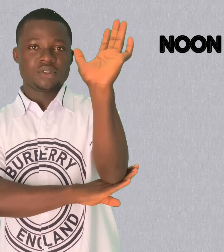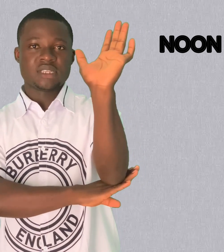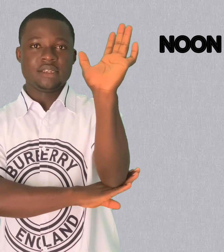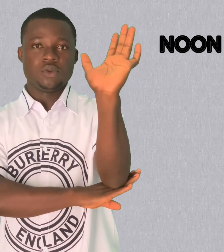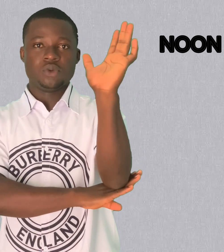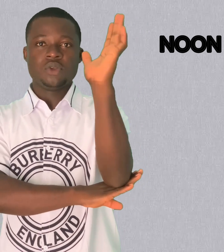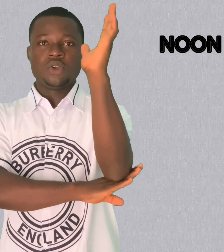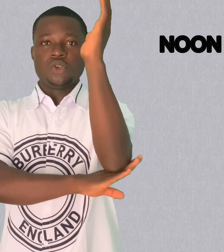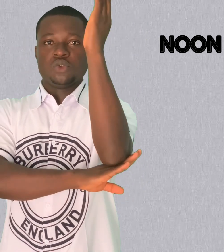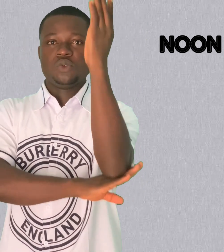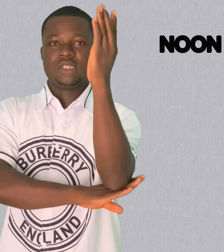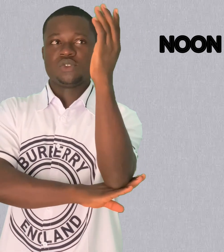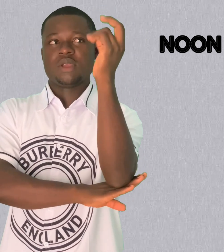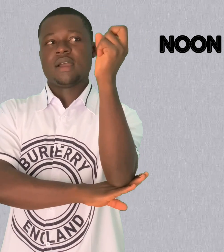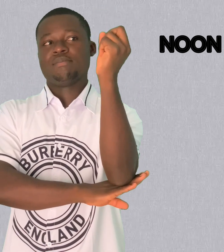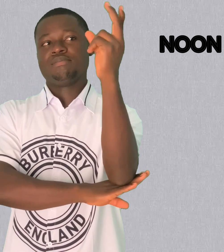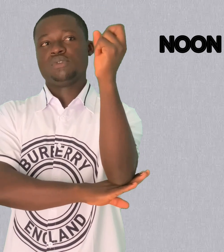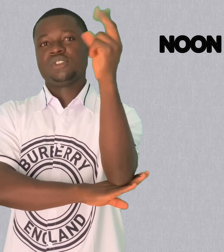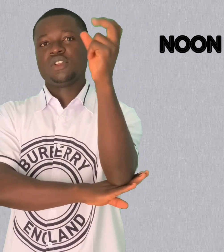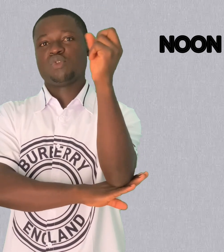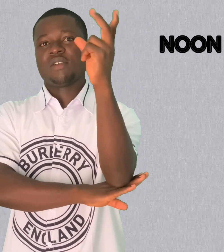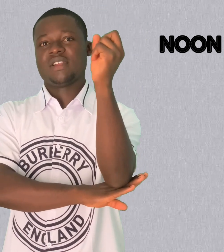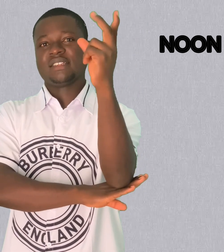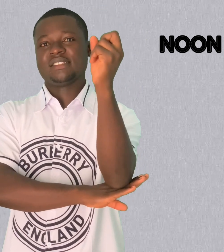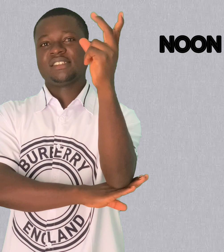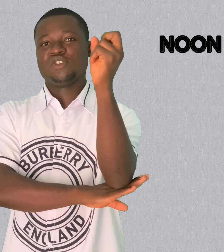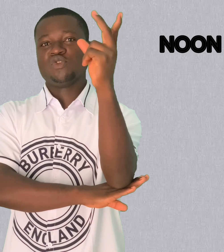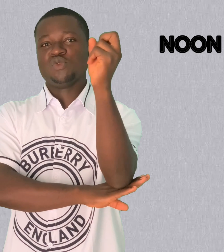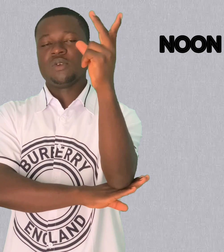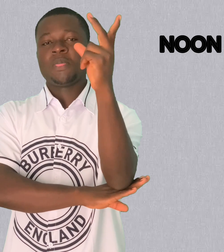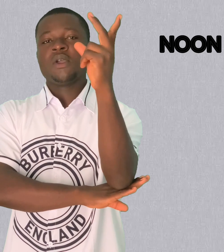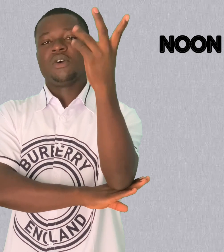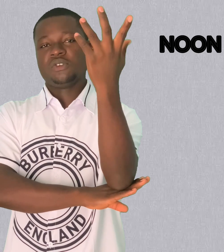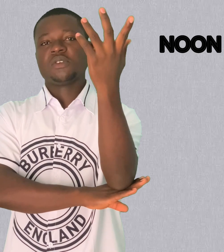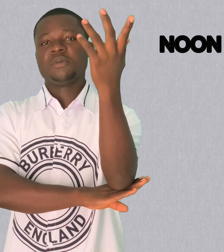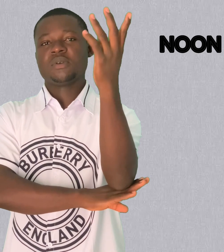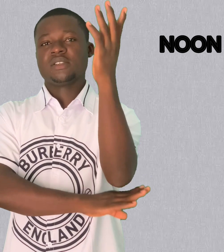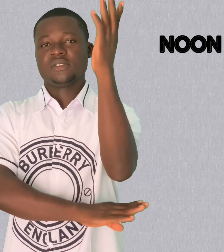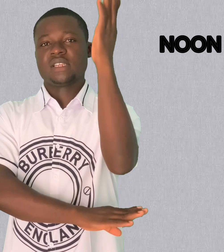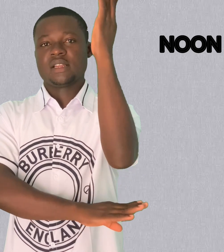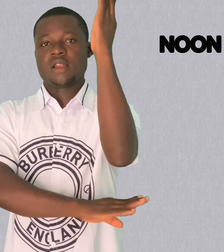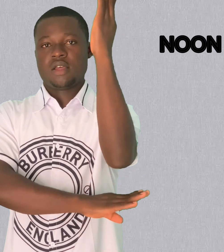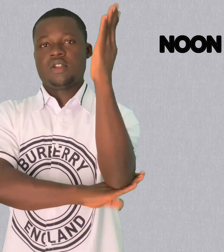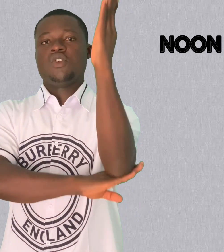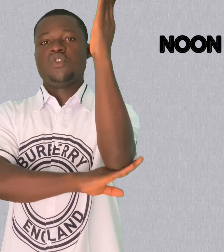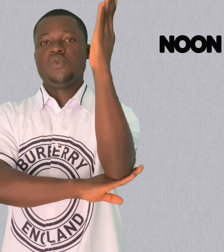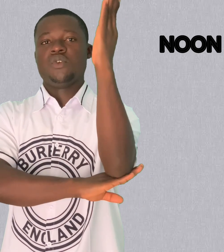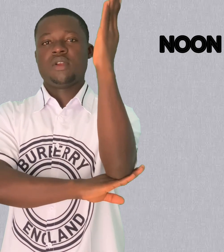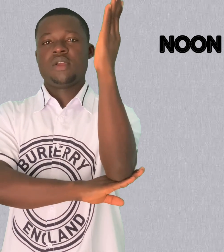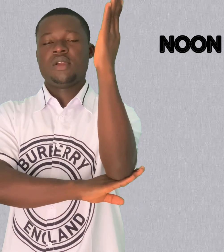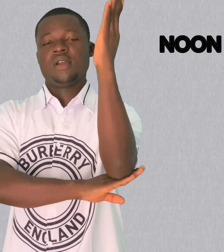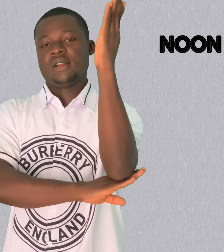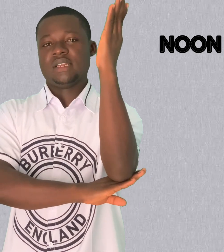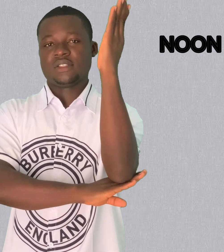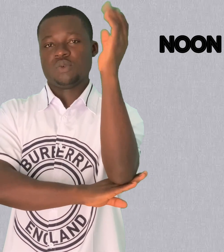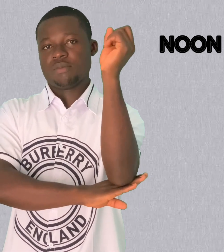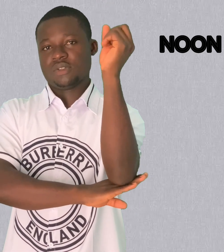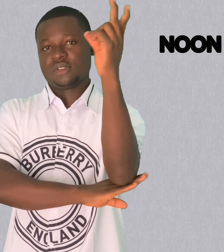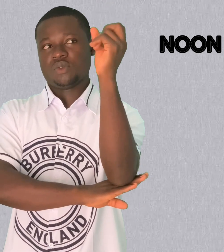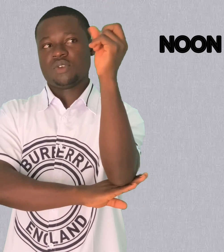sign noon, you do it this way and put 12 like this, noon. Although some people can just sign noon that way, but it